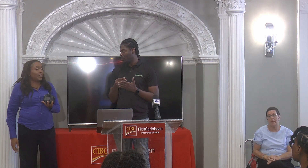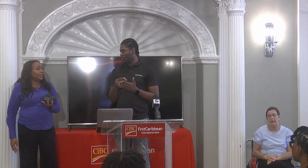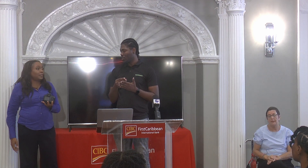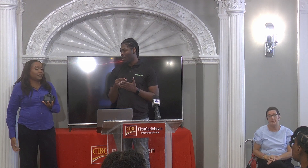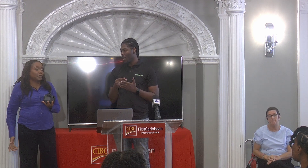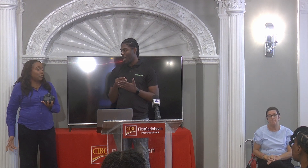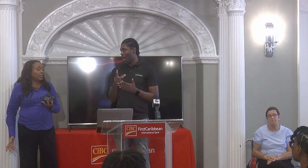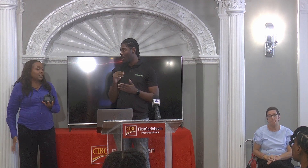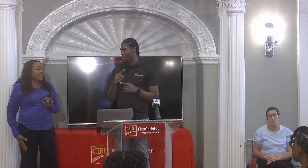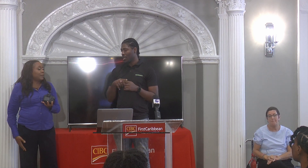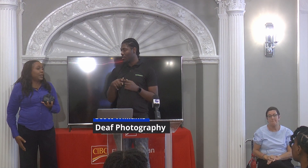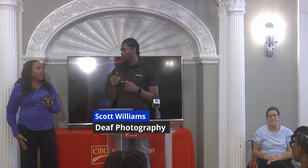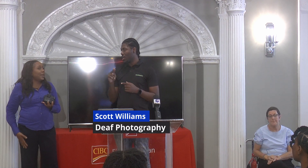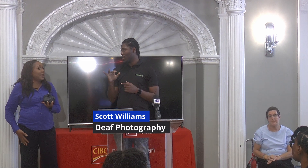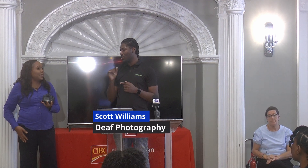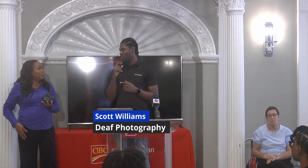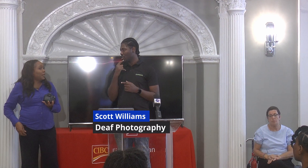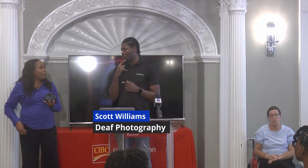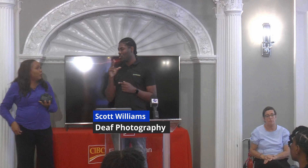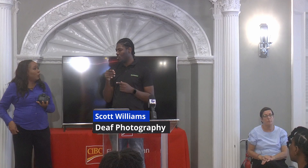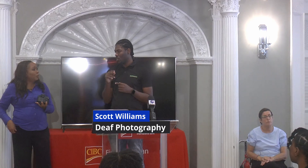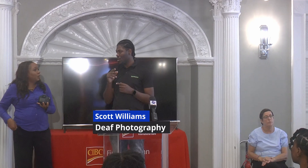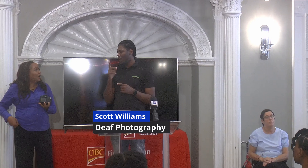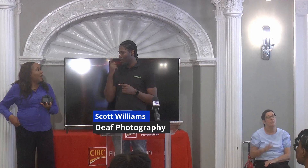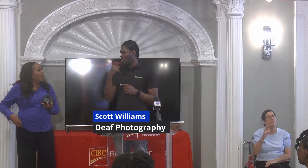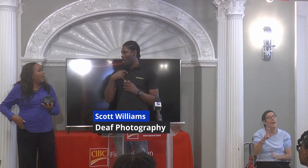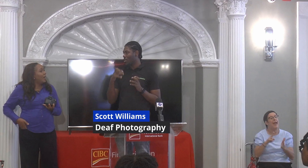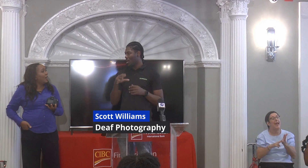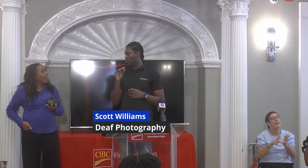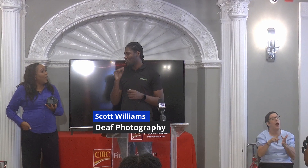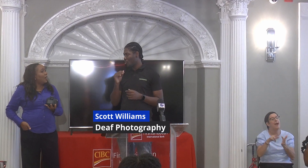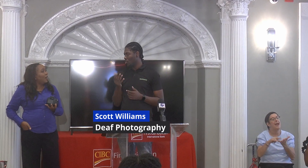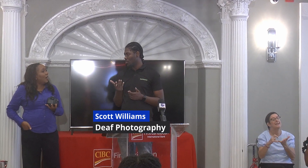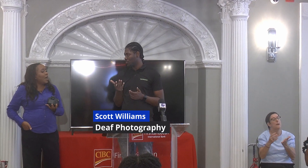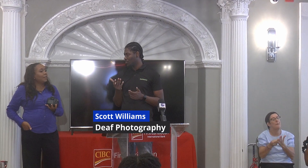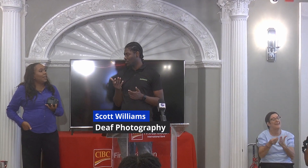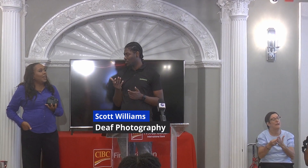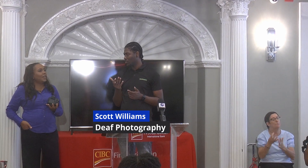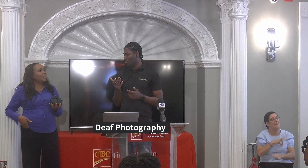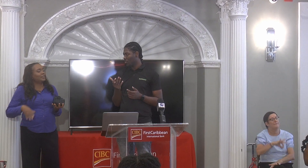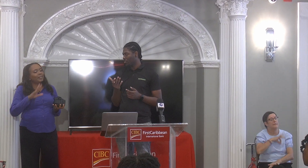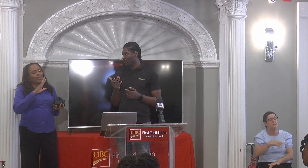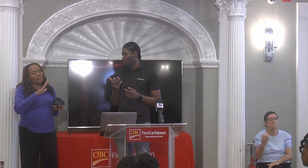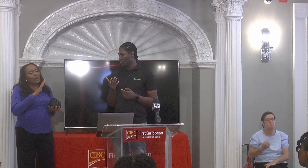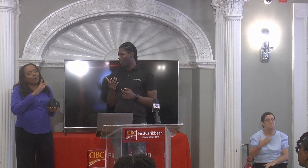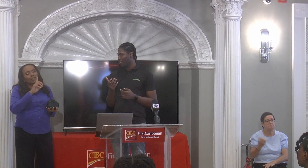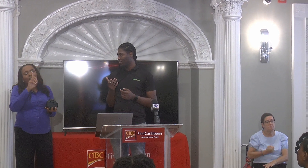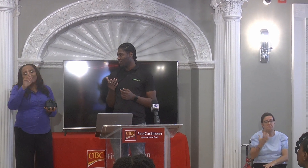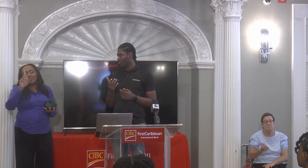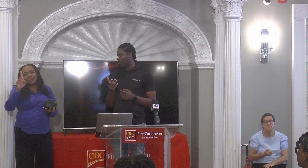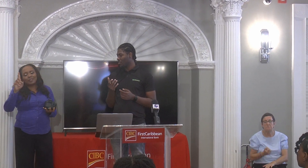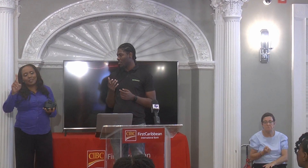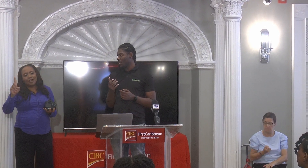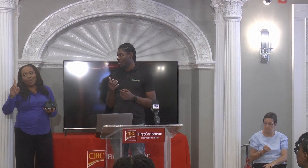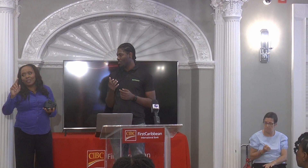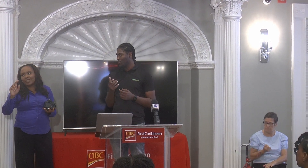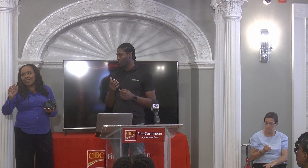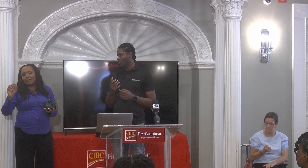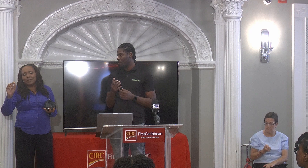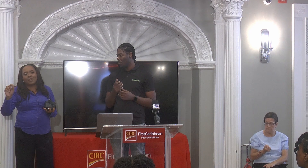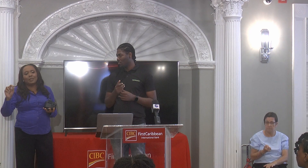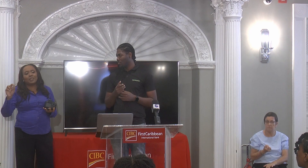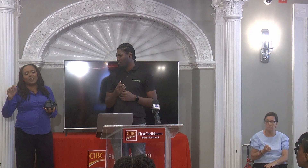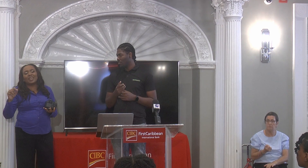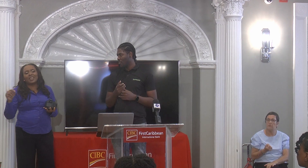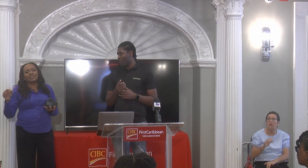So I started, just getting my NIS money from home, and then NIS said that they're not going to